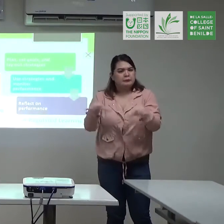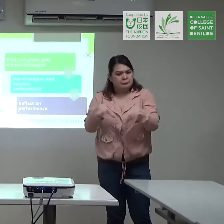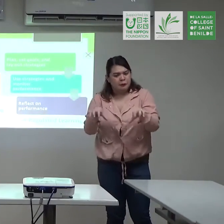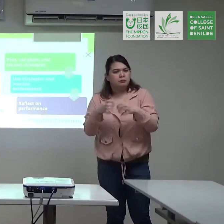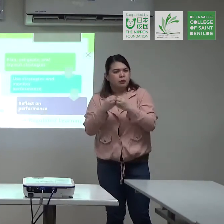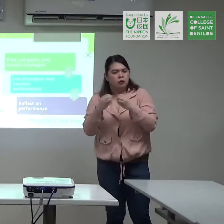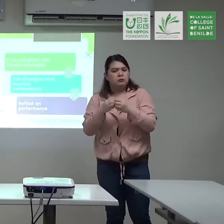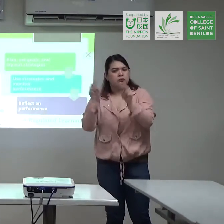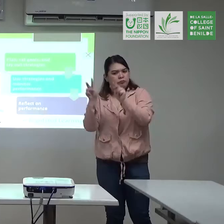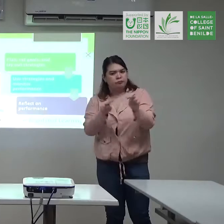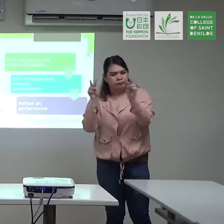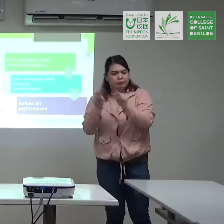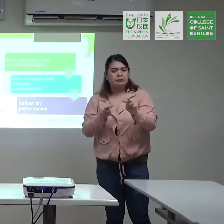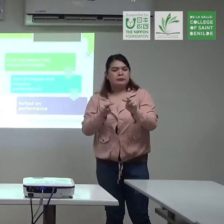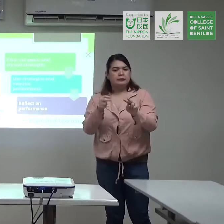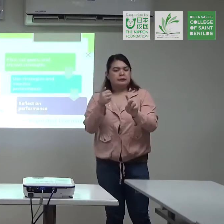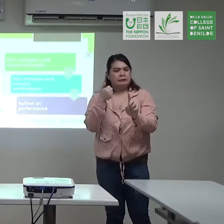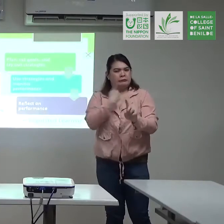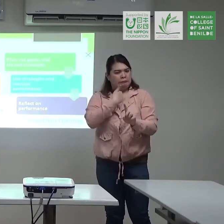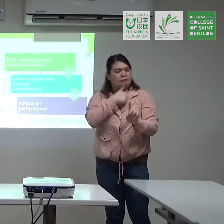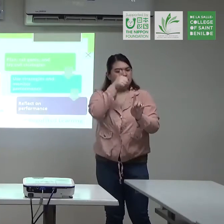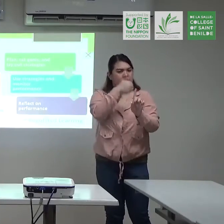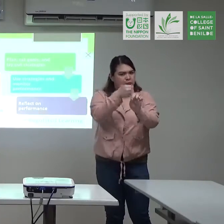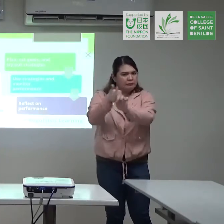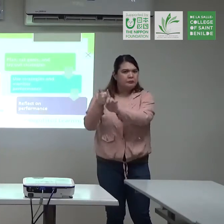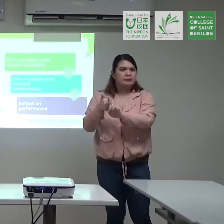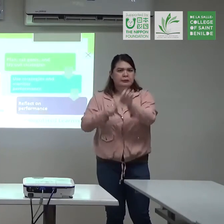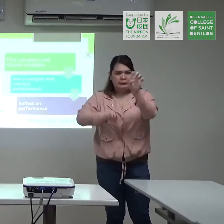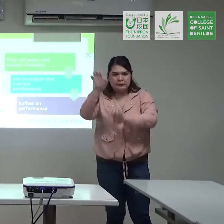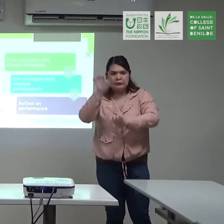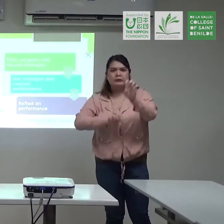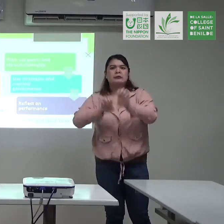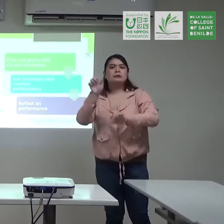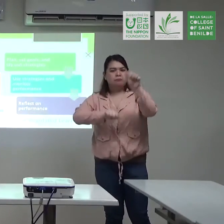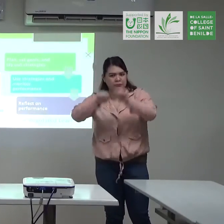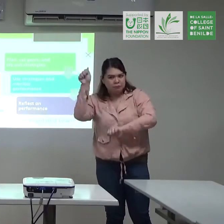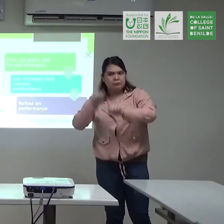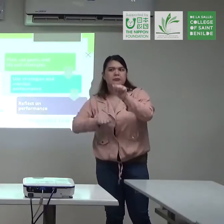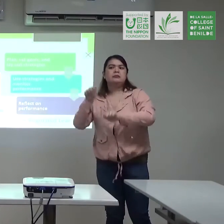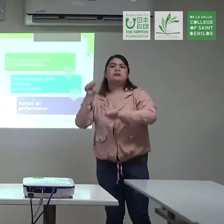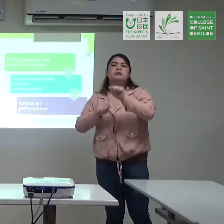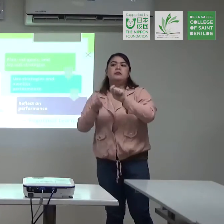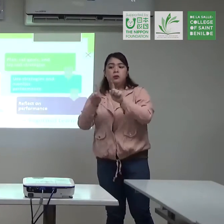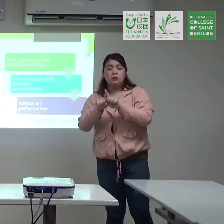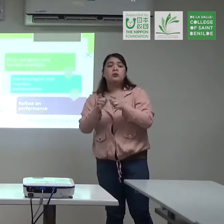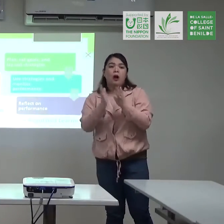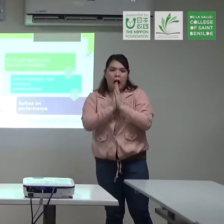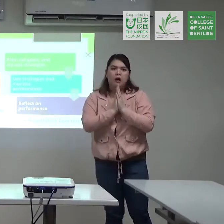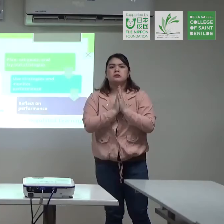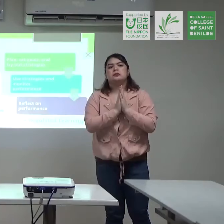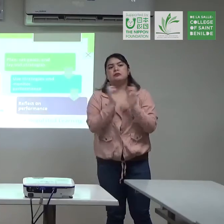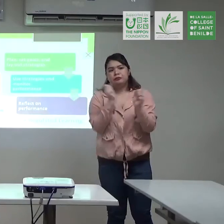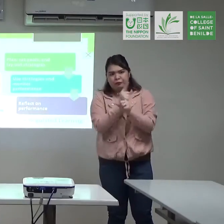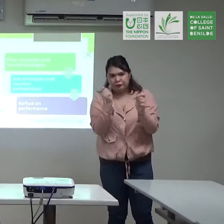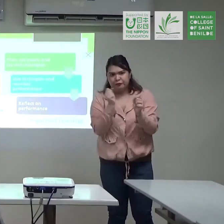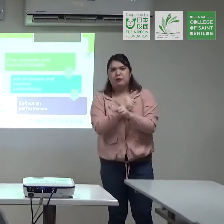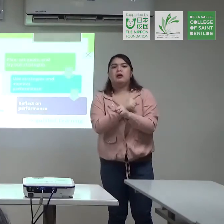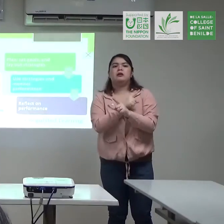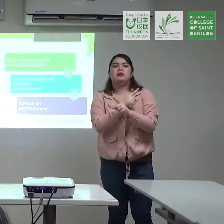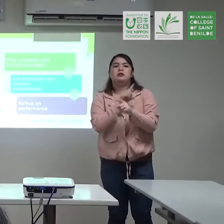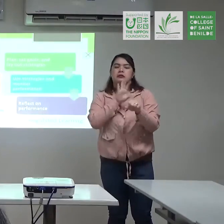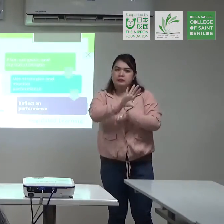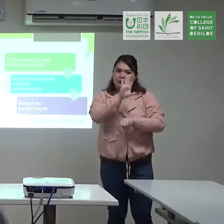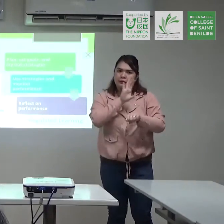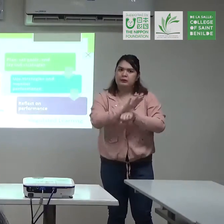includes monitoring their performance, and after the task, seeking feedback. So we now go to